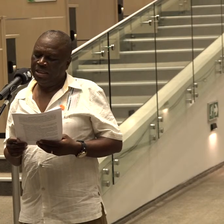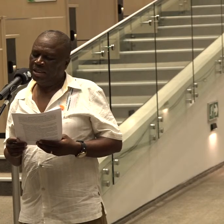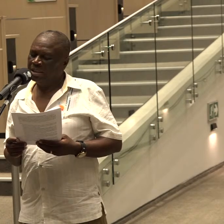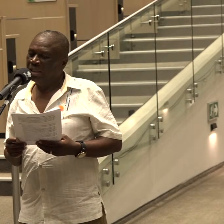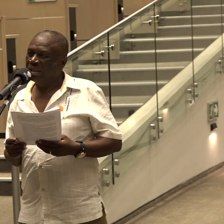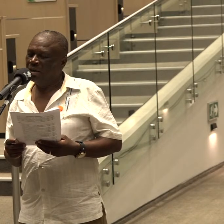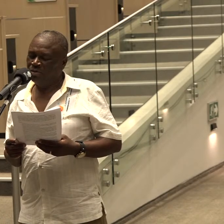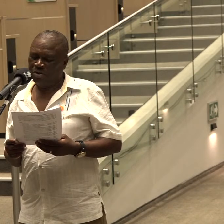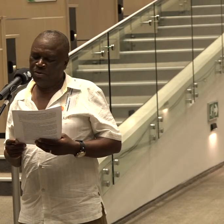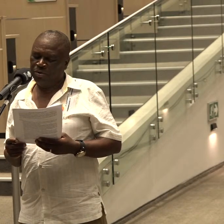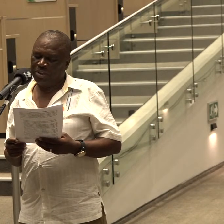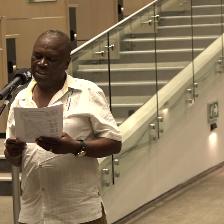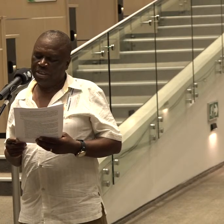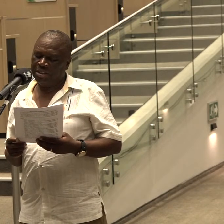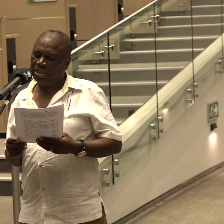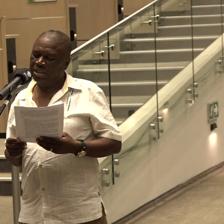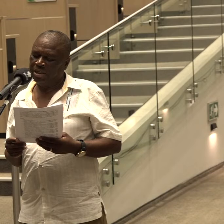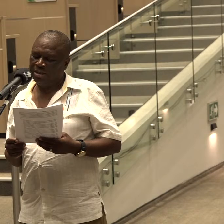foreign